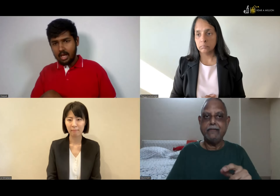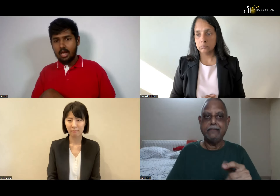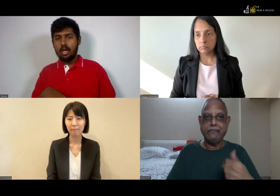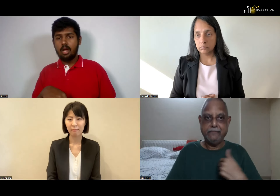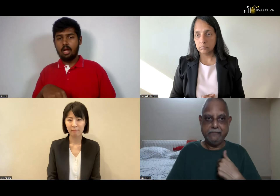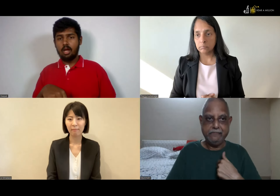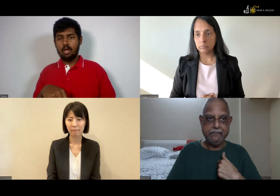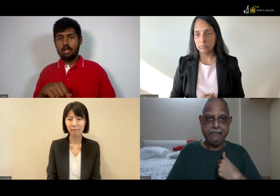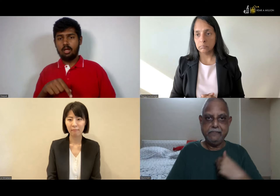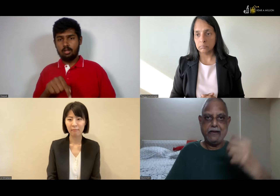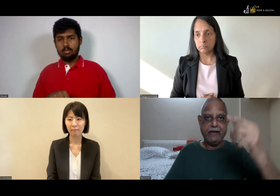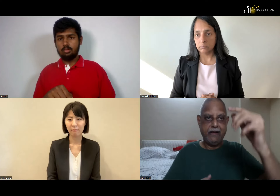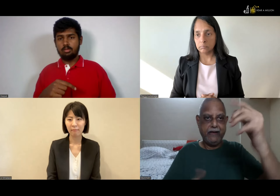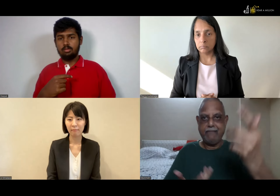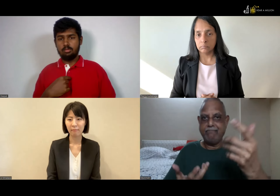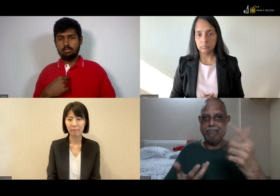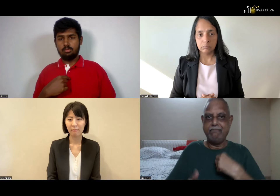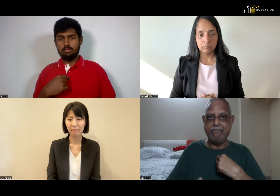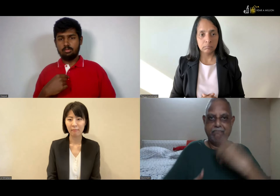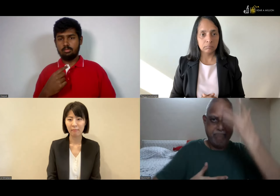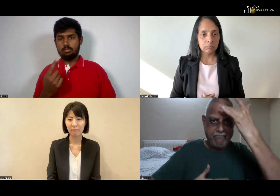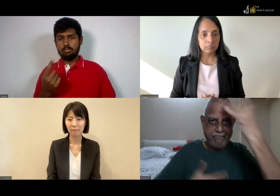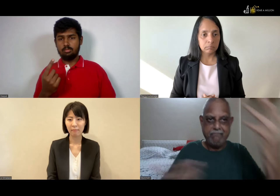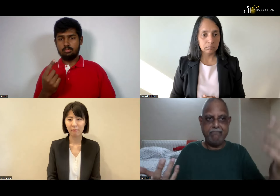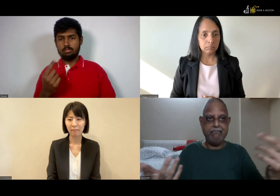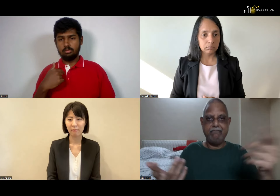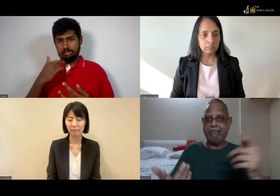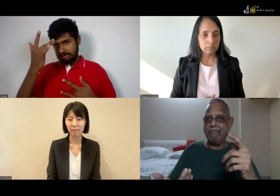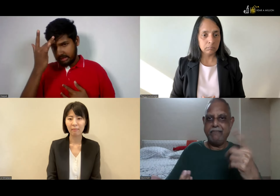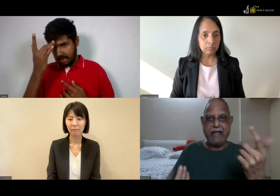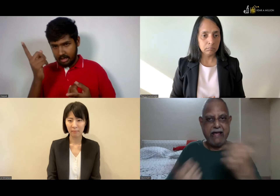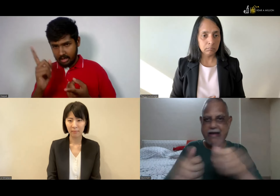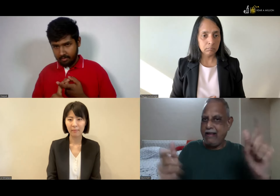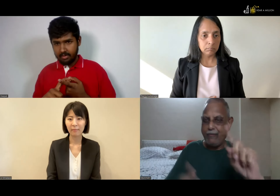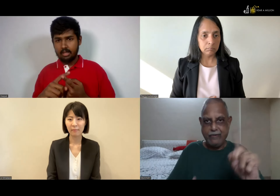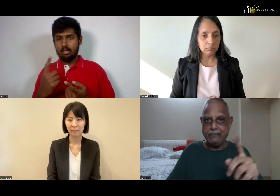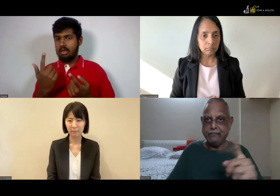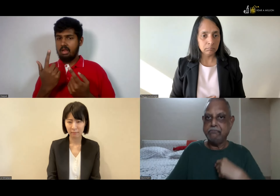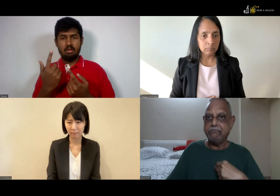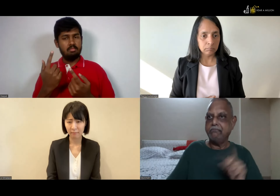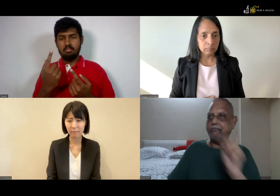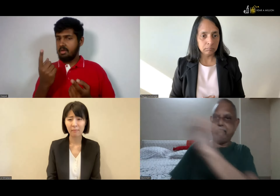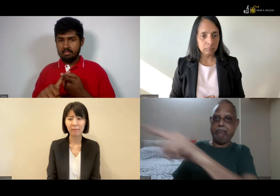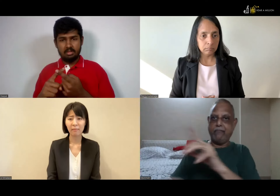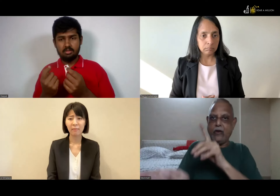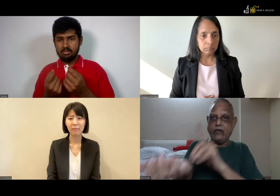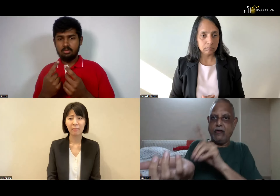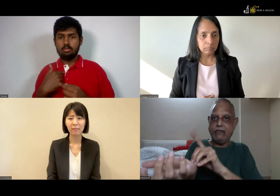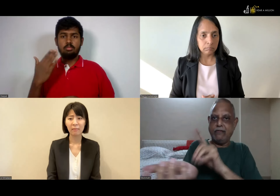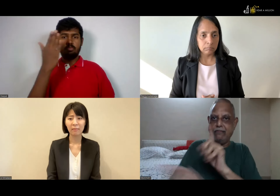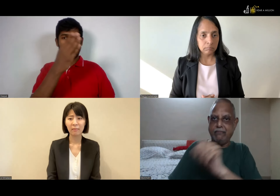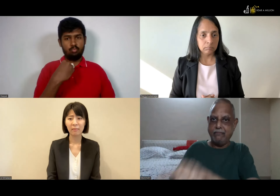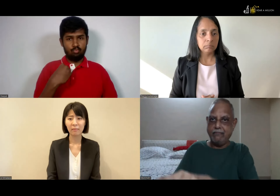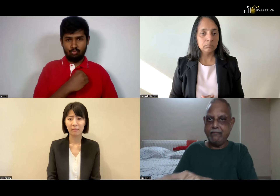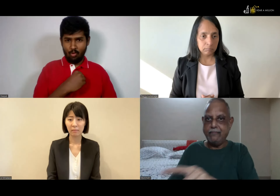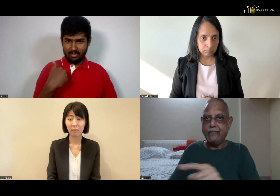the people. Whereas here in India, if I fall sick or anything happens to me and I want to visit